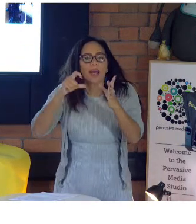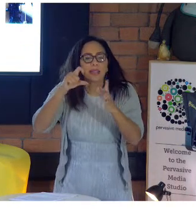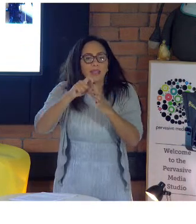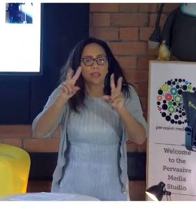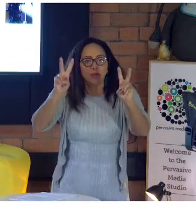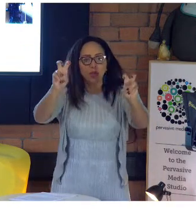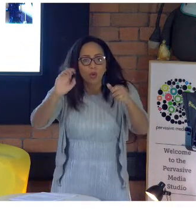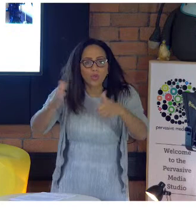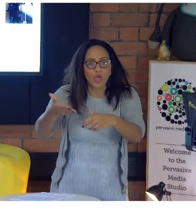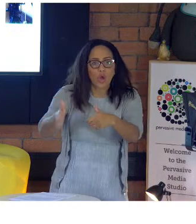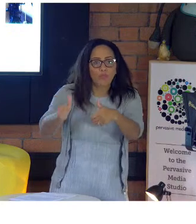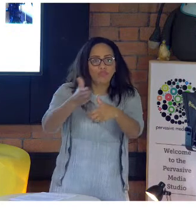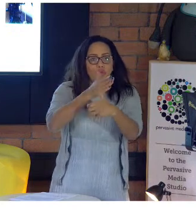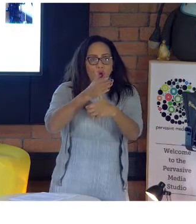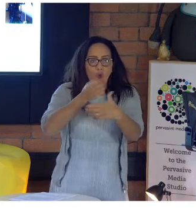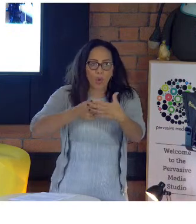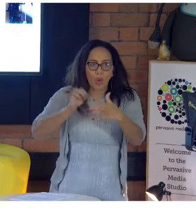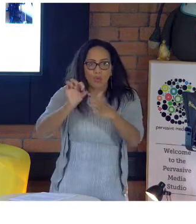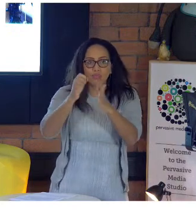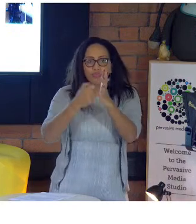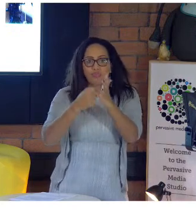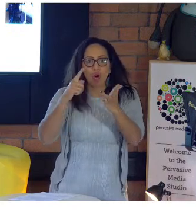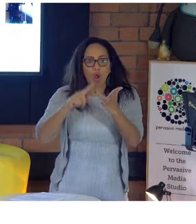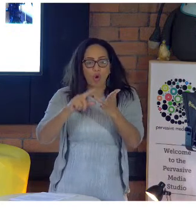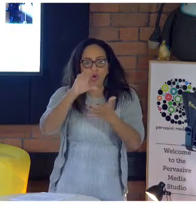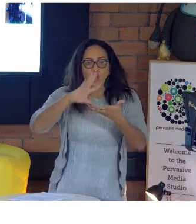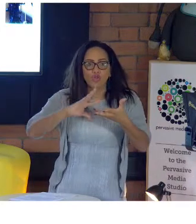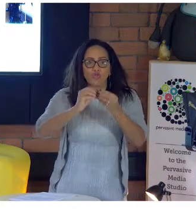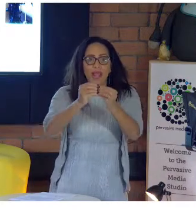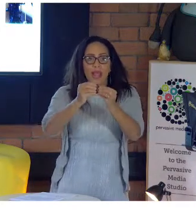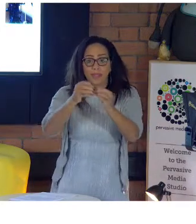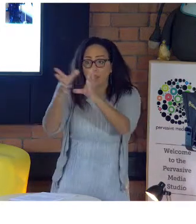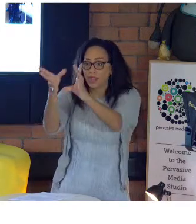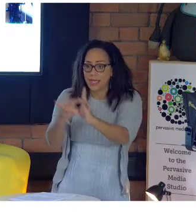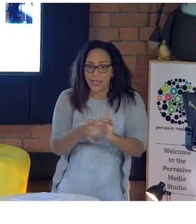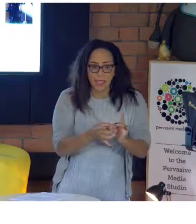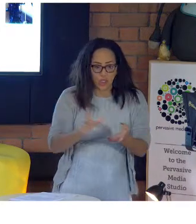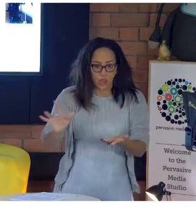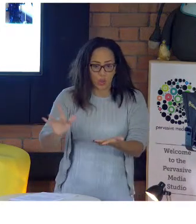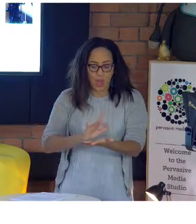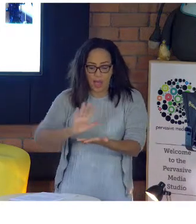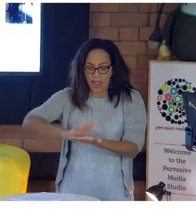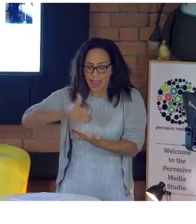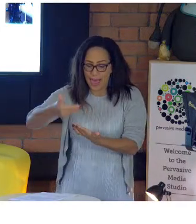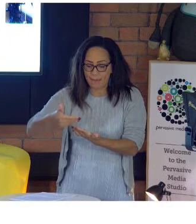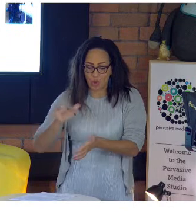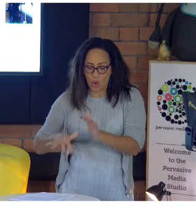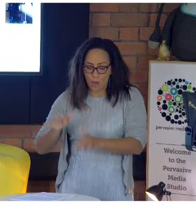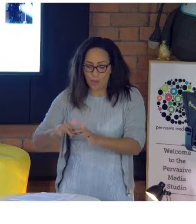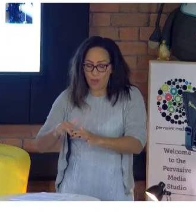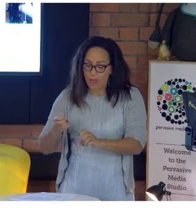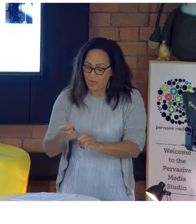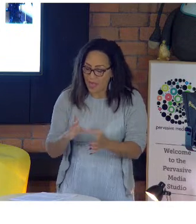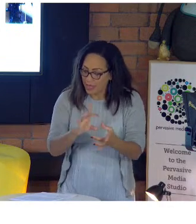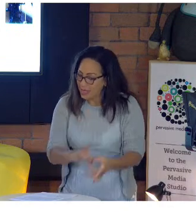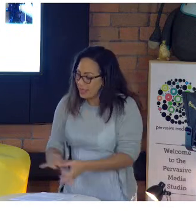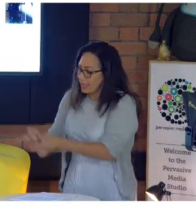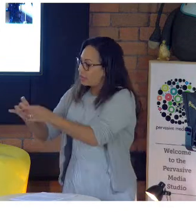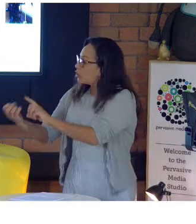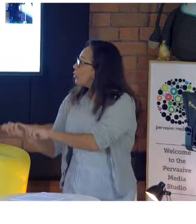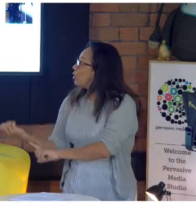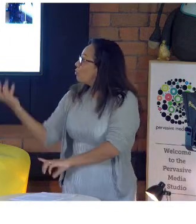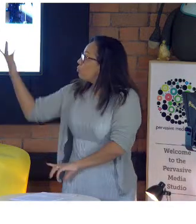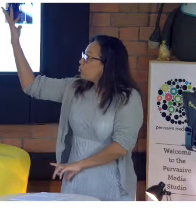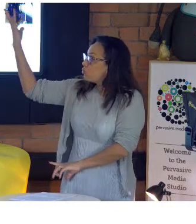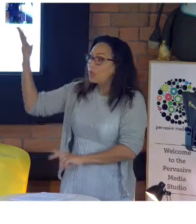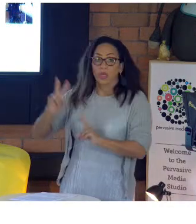Procreate, and this was connected to a laptop and projected onto the wall using a mapping software called